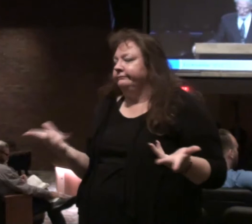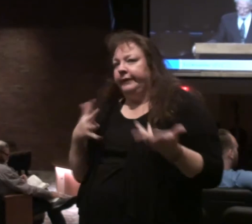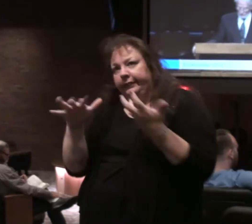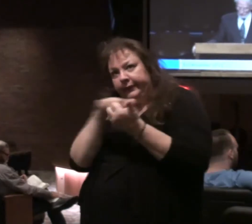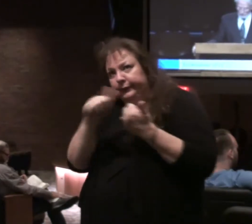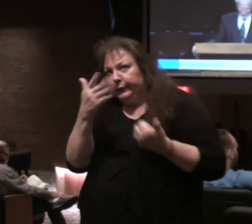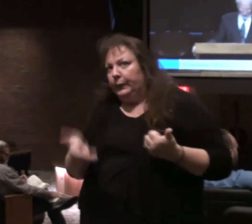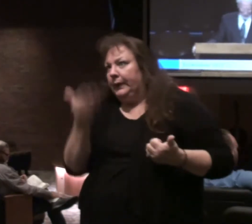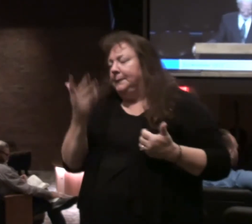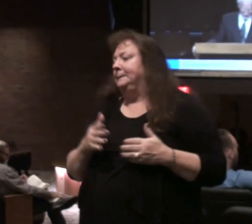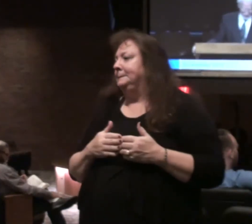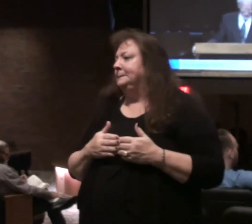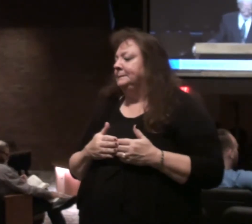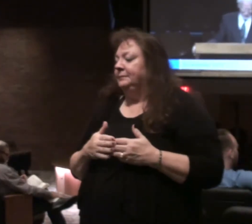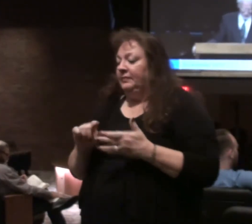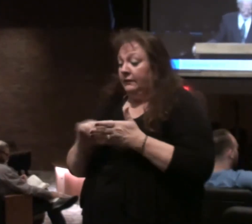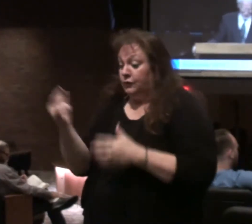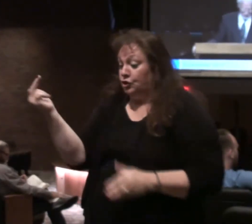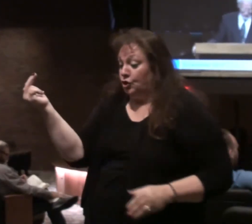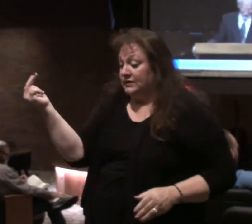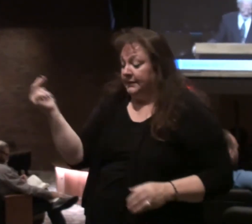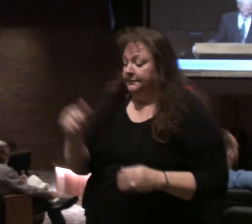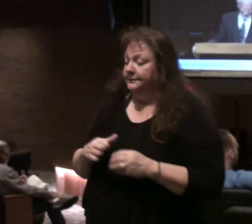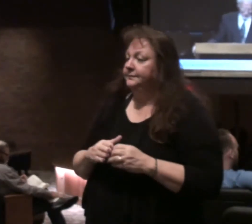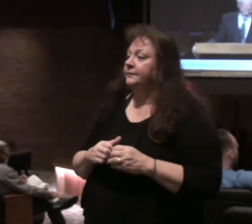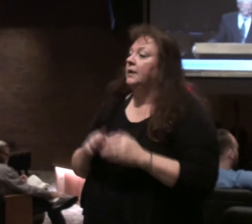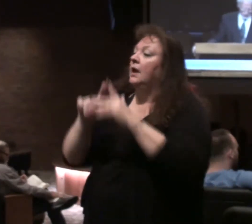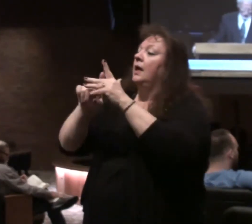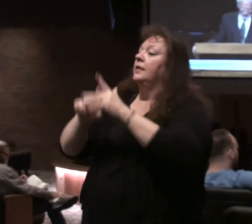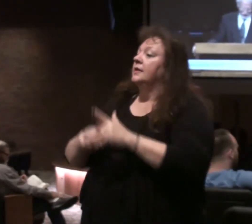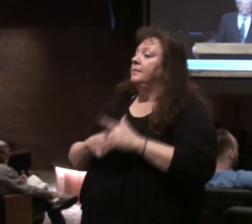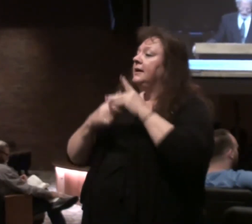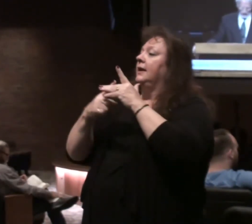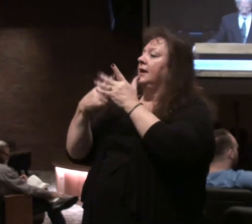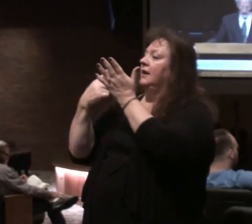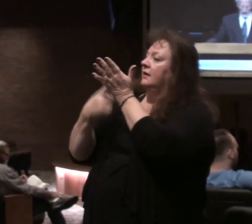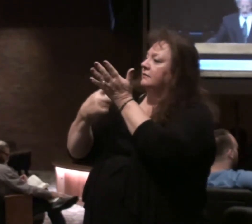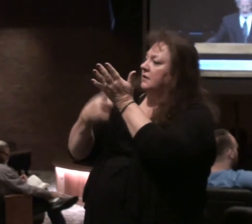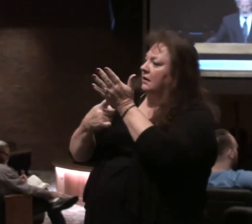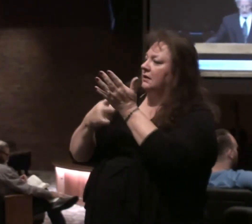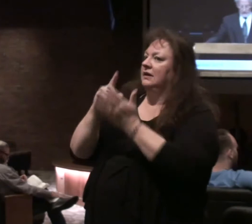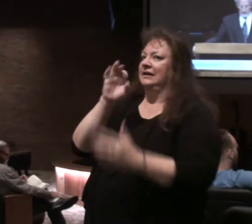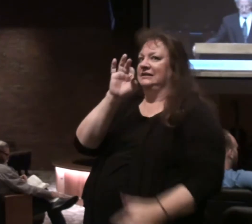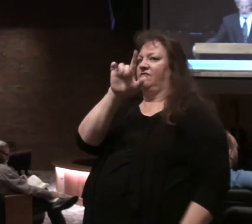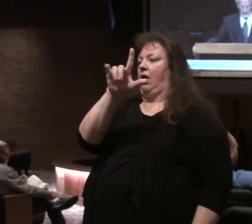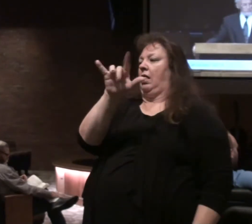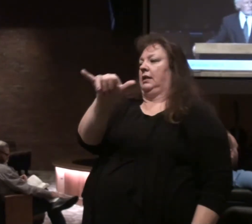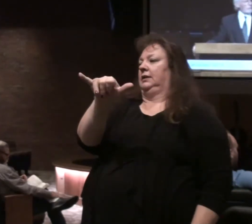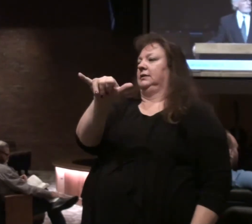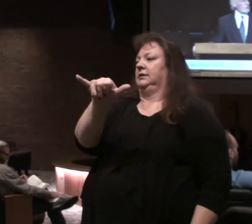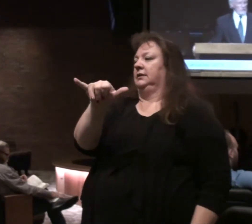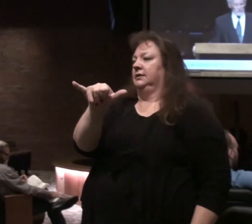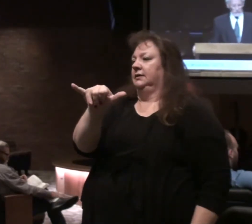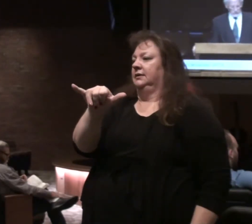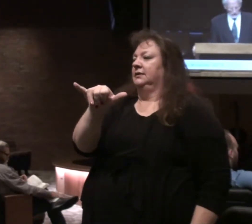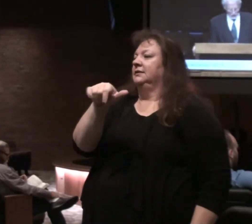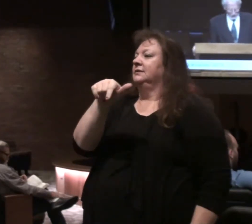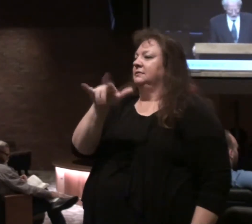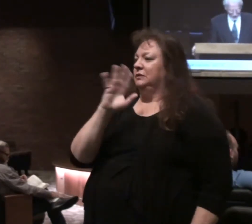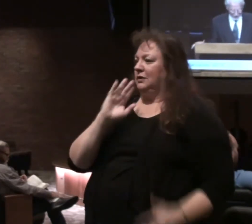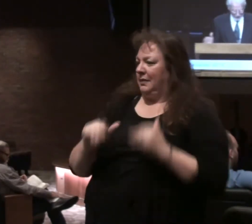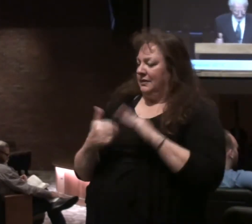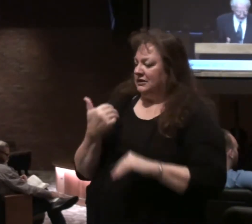Destroy him. Look at verse 13. The beginning of his talking is folly. And then we referred to this